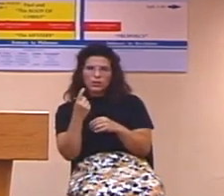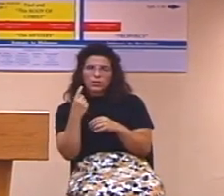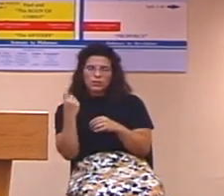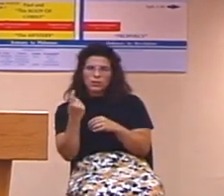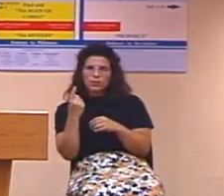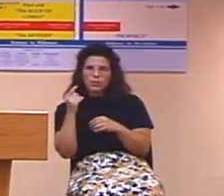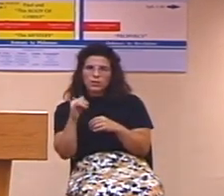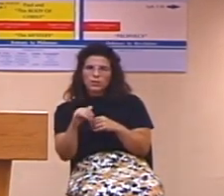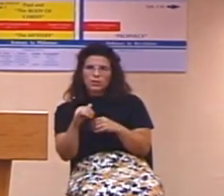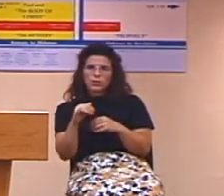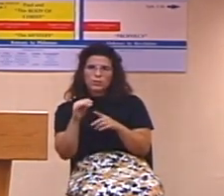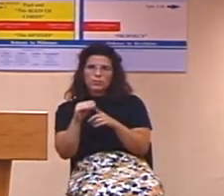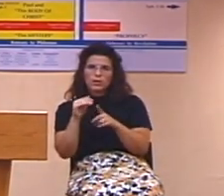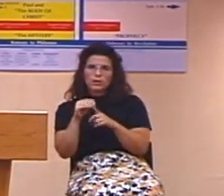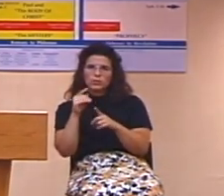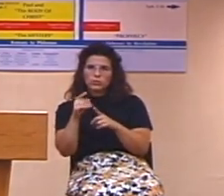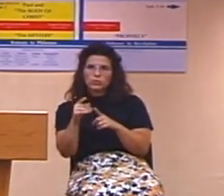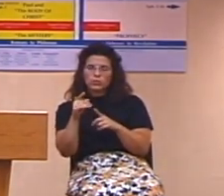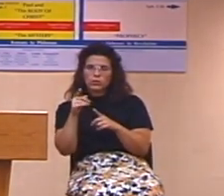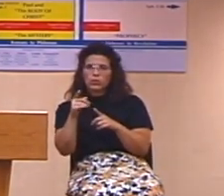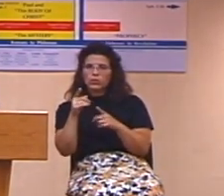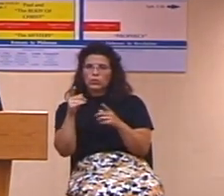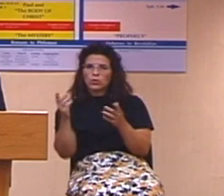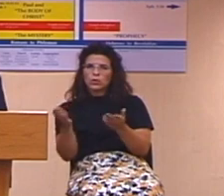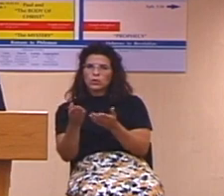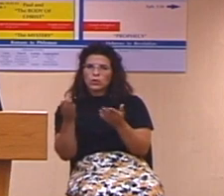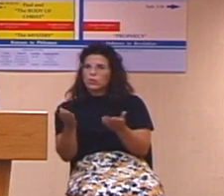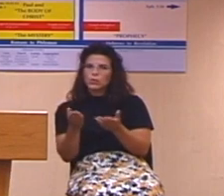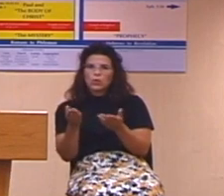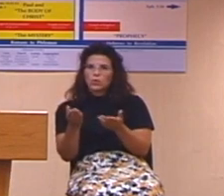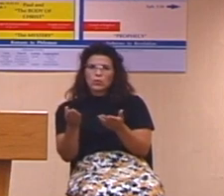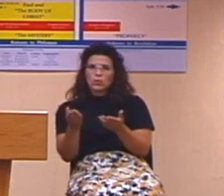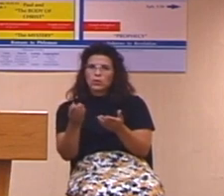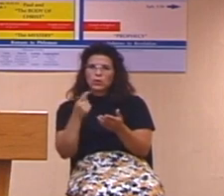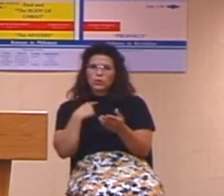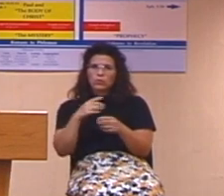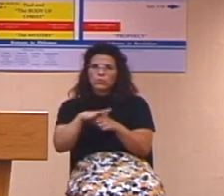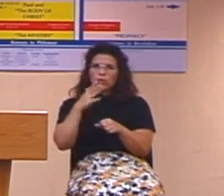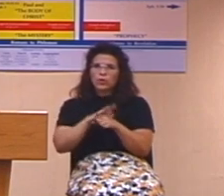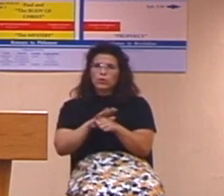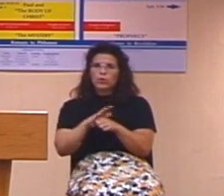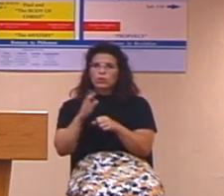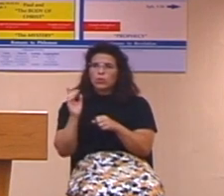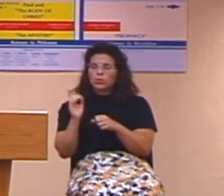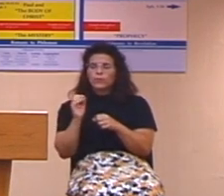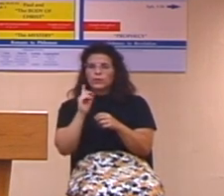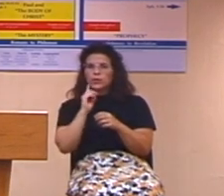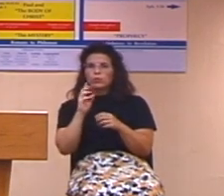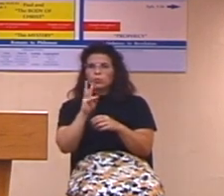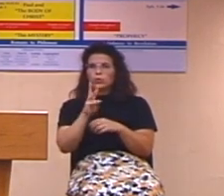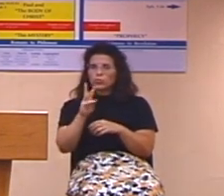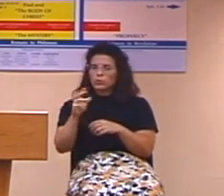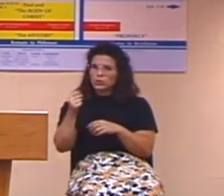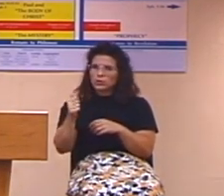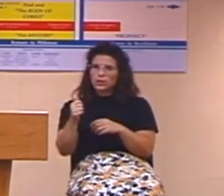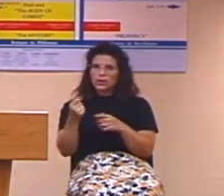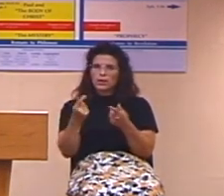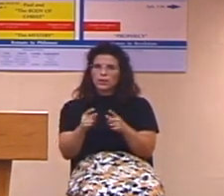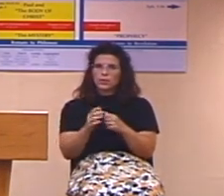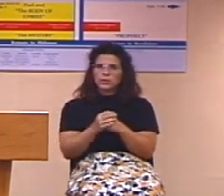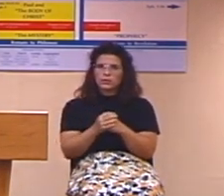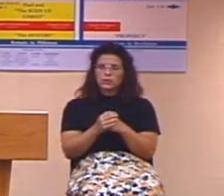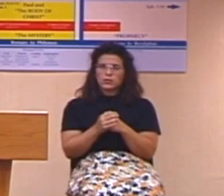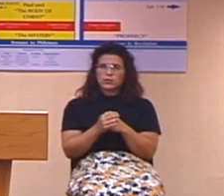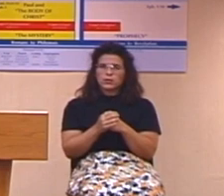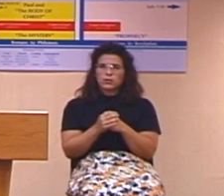somebody reminds you that you need to be over here, and you blow a gasket and World War X breaks out.